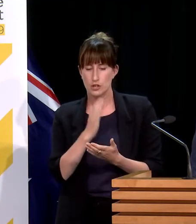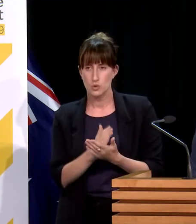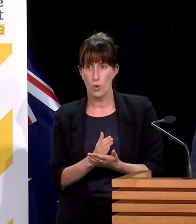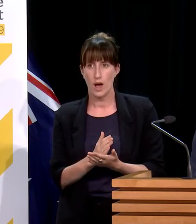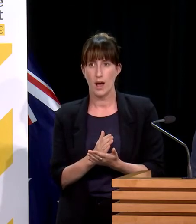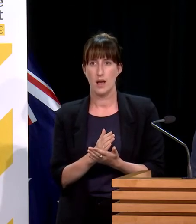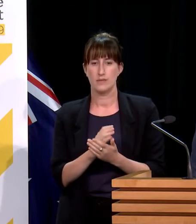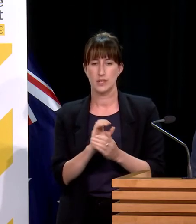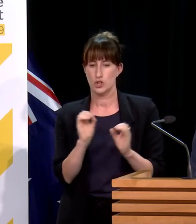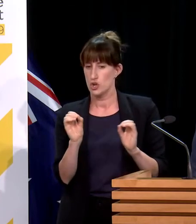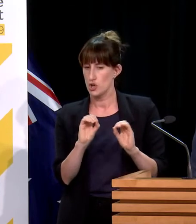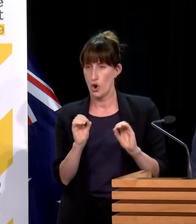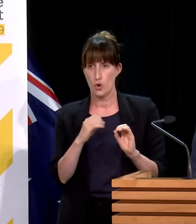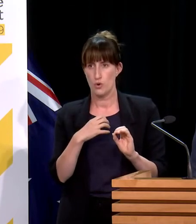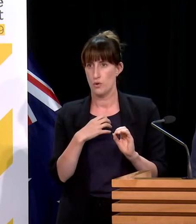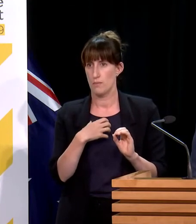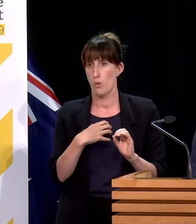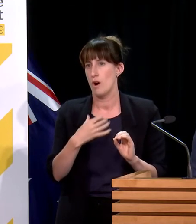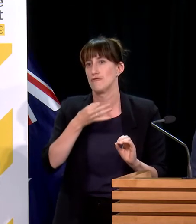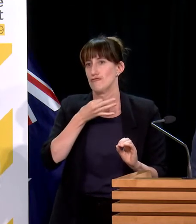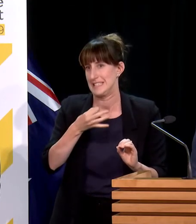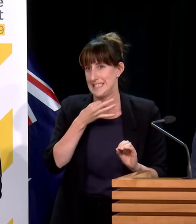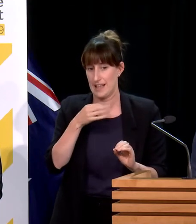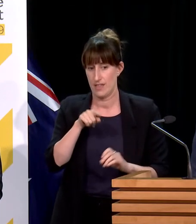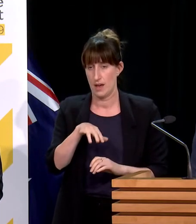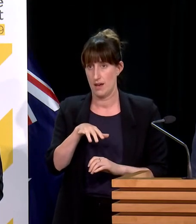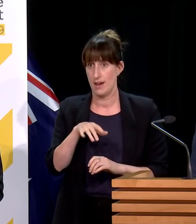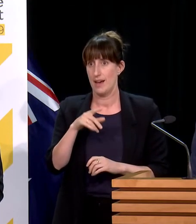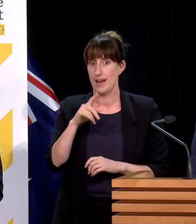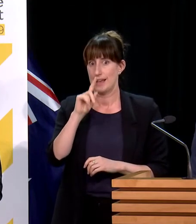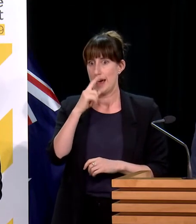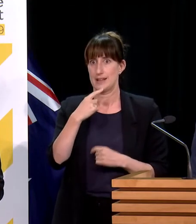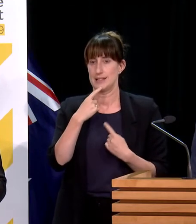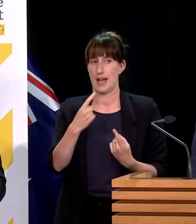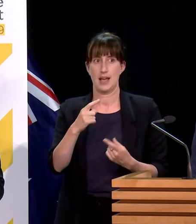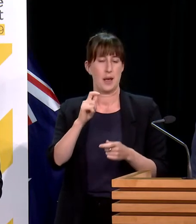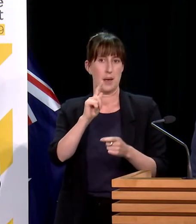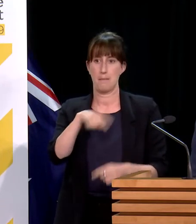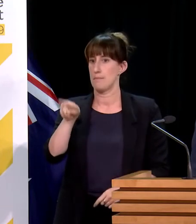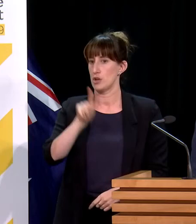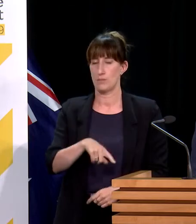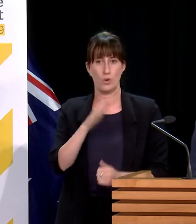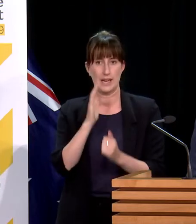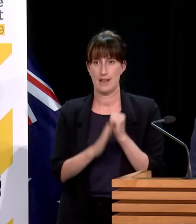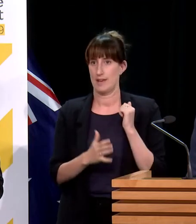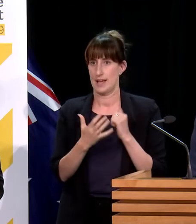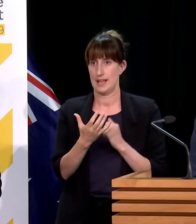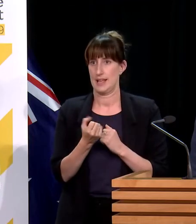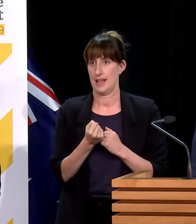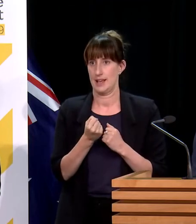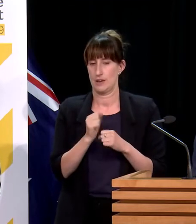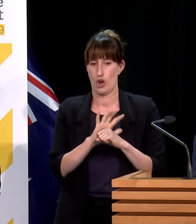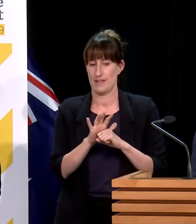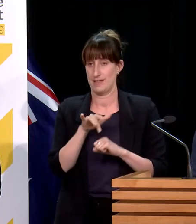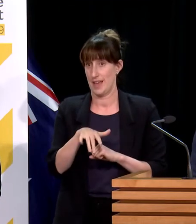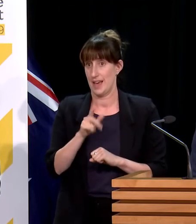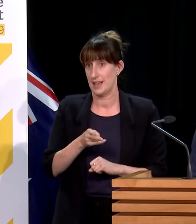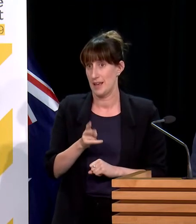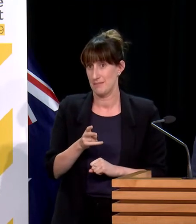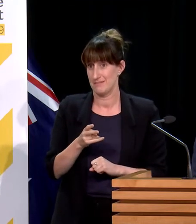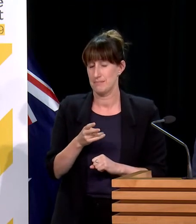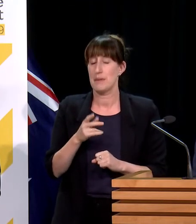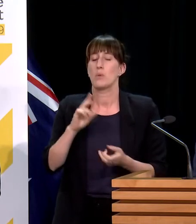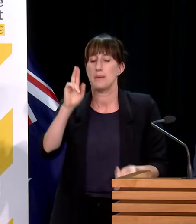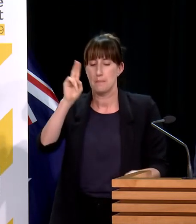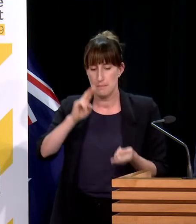minimised as much as possible. I never want to say eliminated, because there's no such thing as eliminating all risk, but the risk has been minimised to the point where